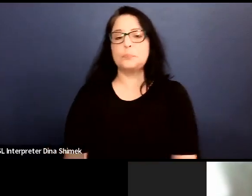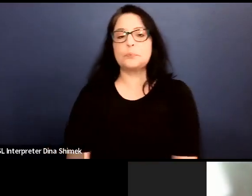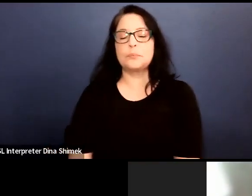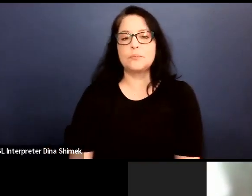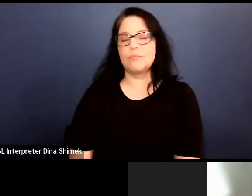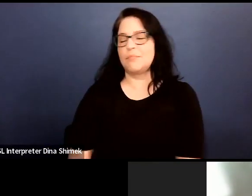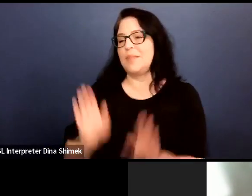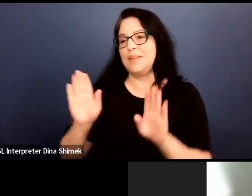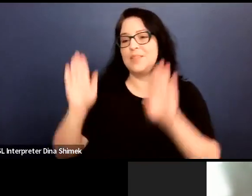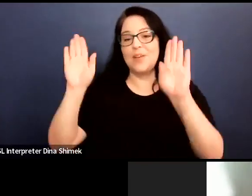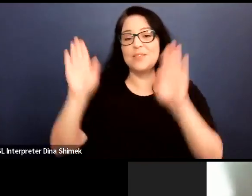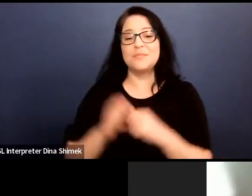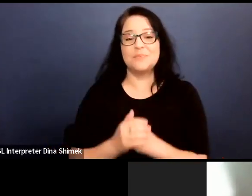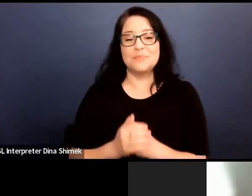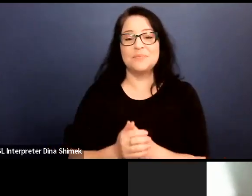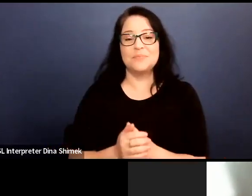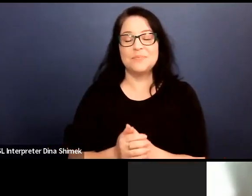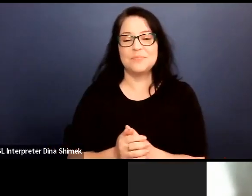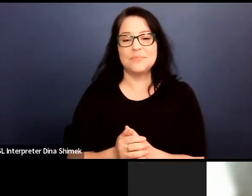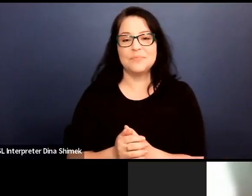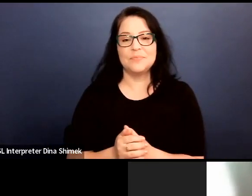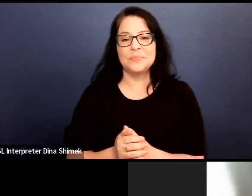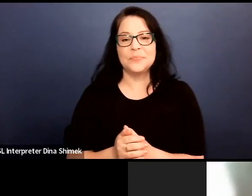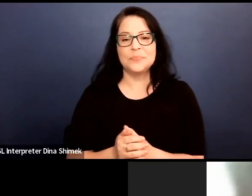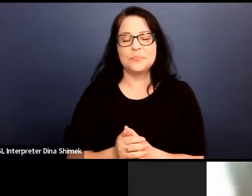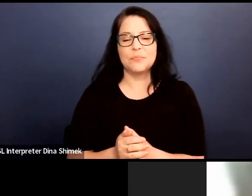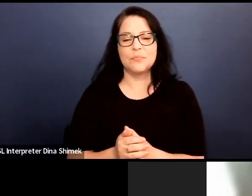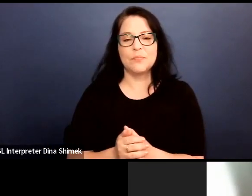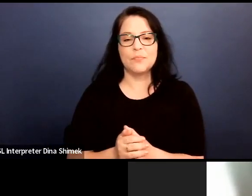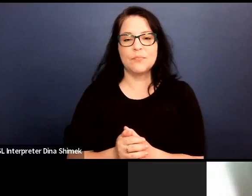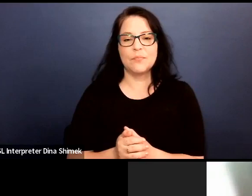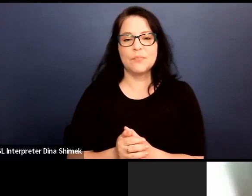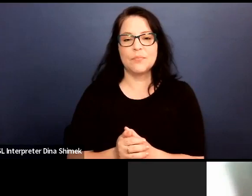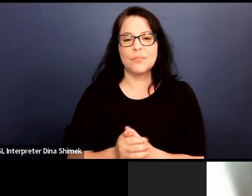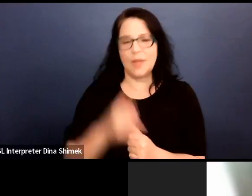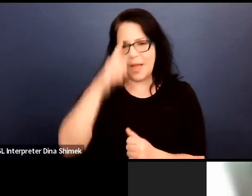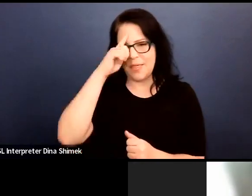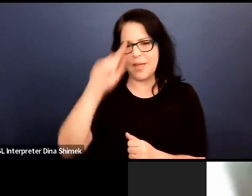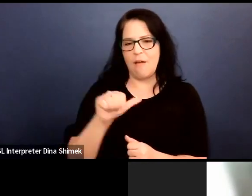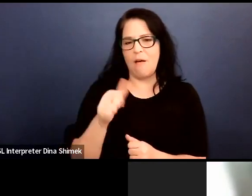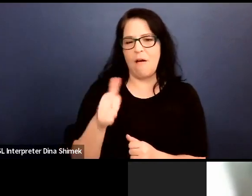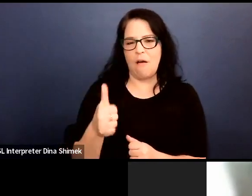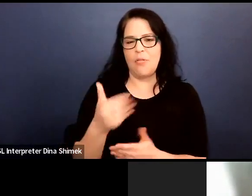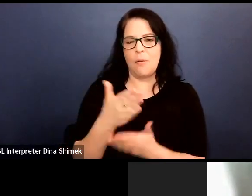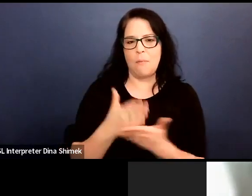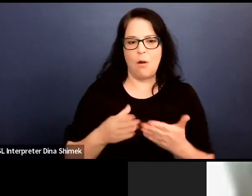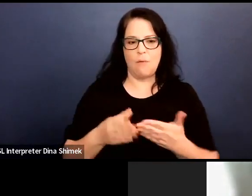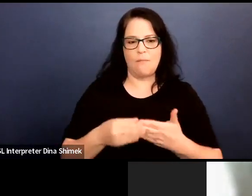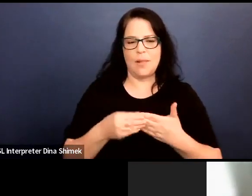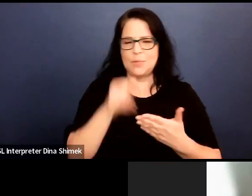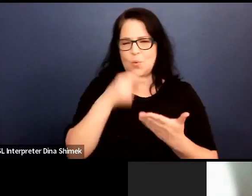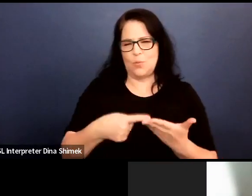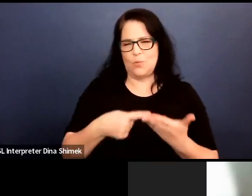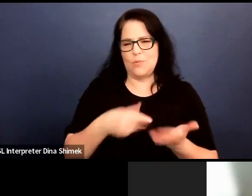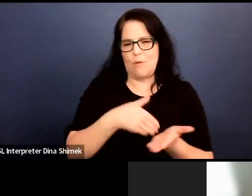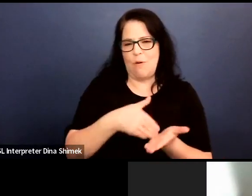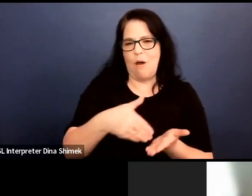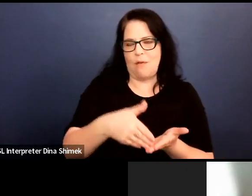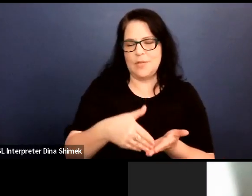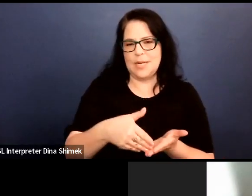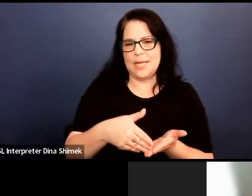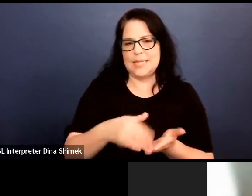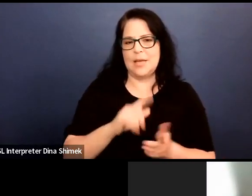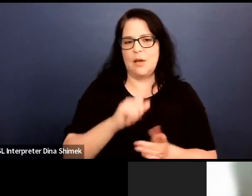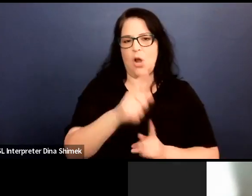that's awesome. And to your point, right, is I think one of the other flexible things we don't talk about is the contributions,